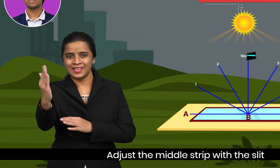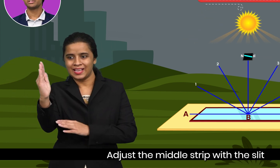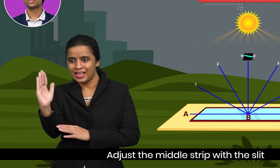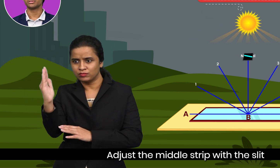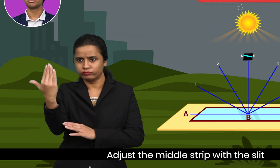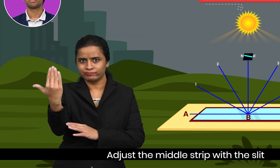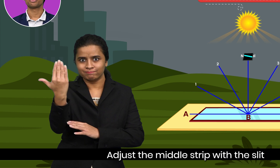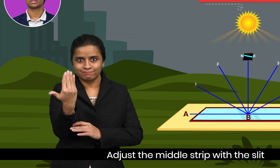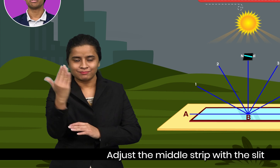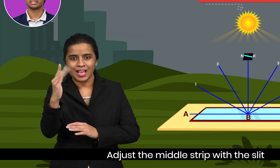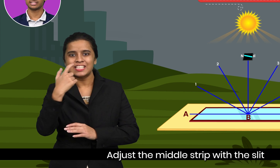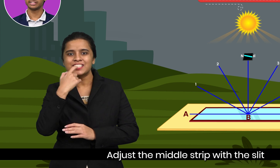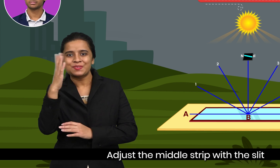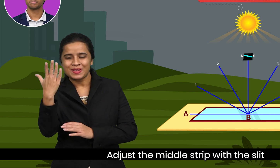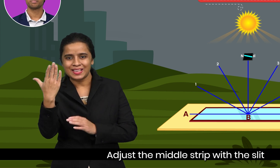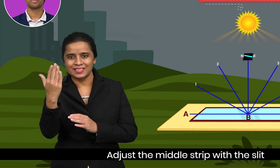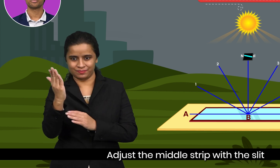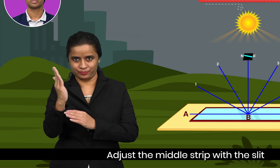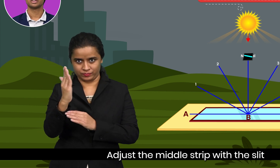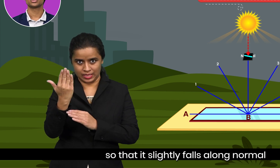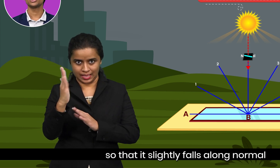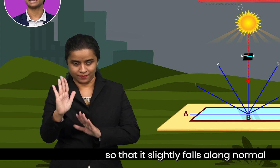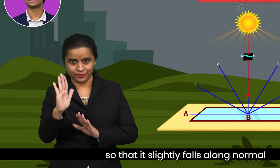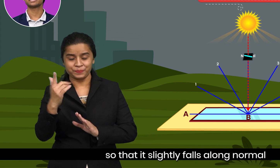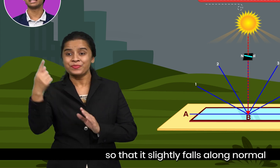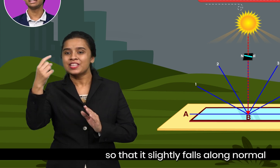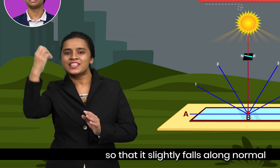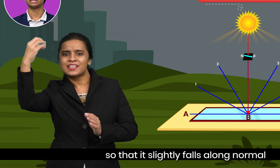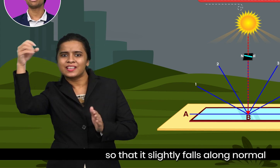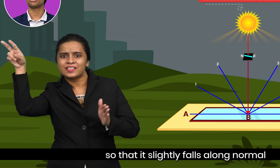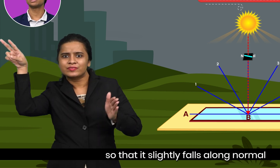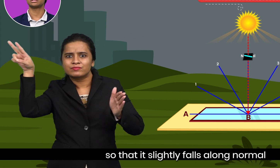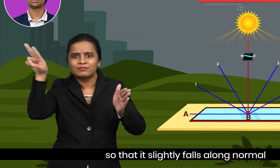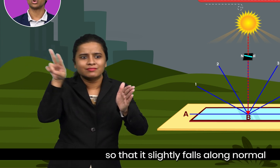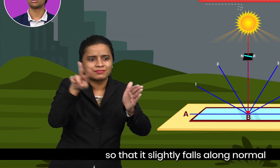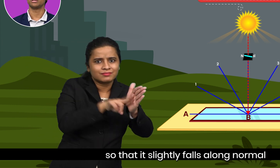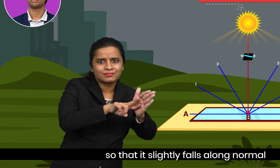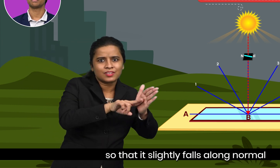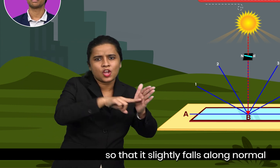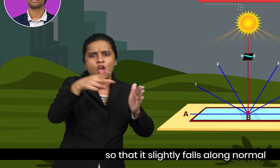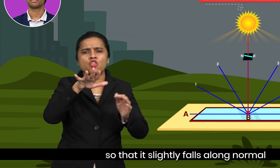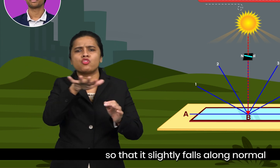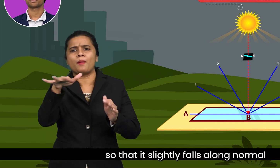Adjust the mirror strip with a slit so that its light ray falls along normal.